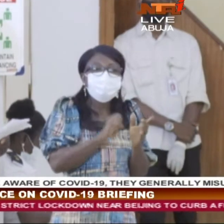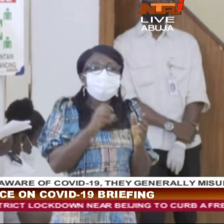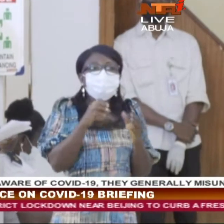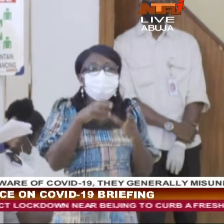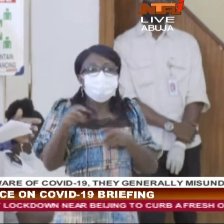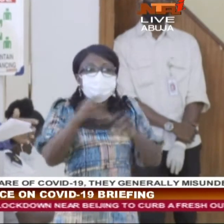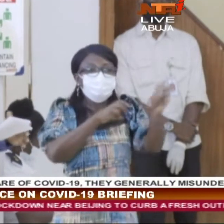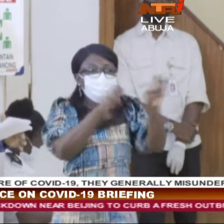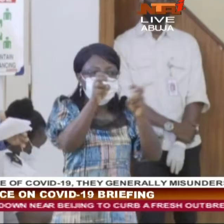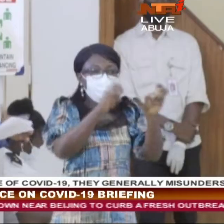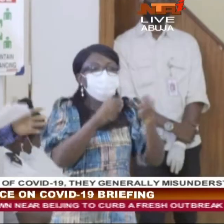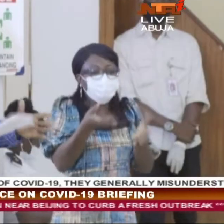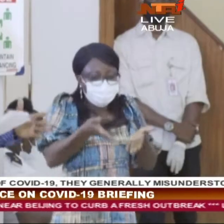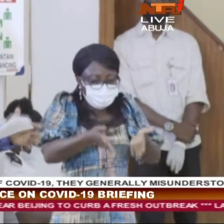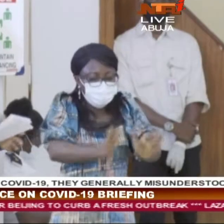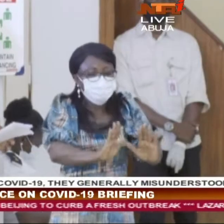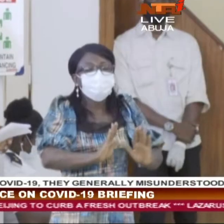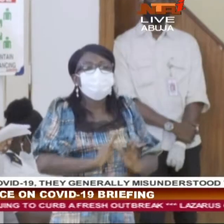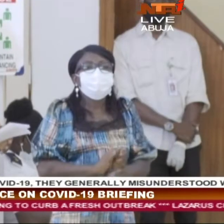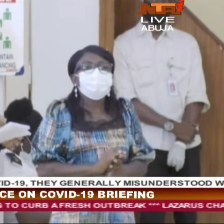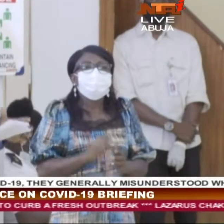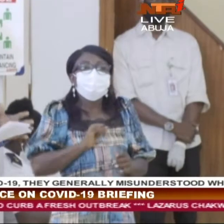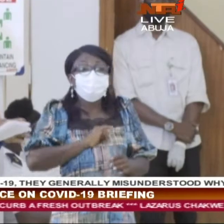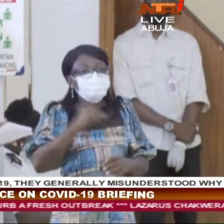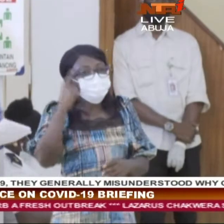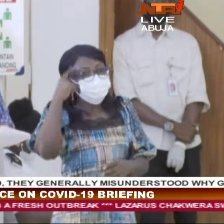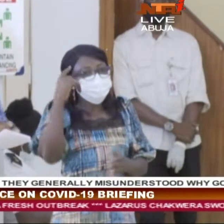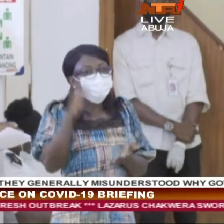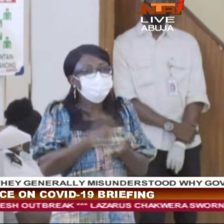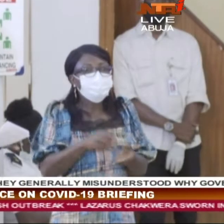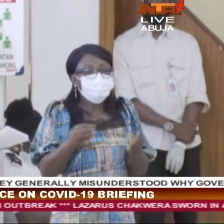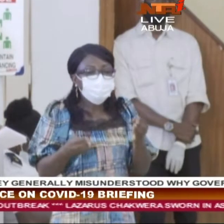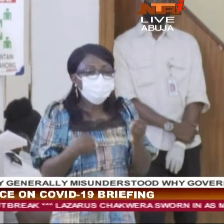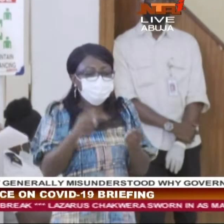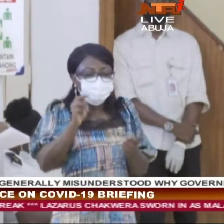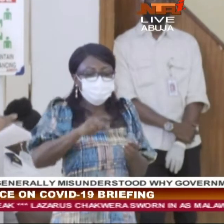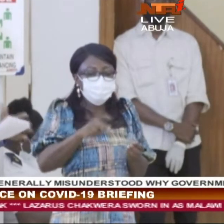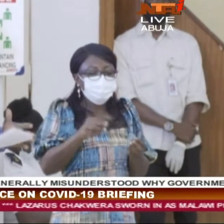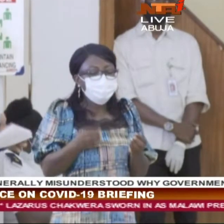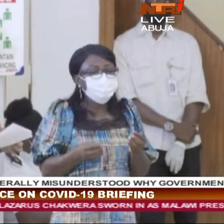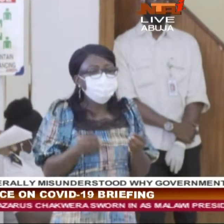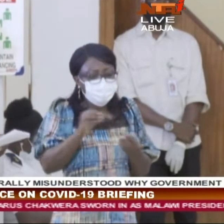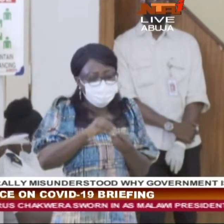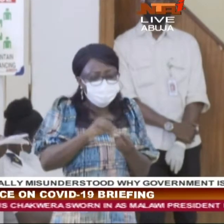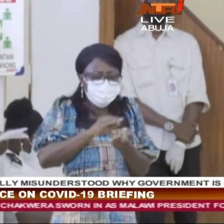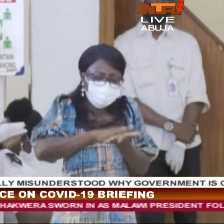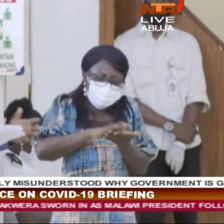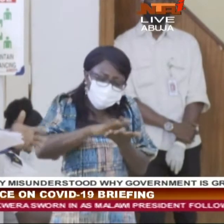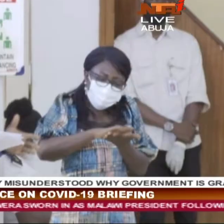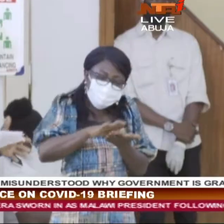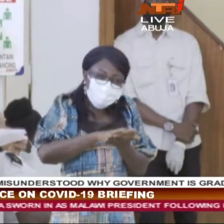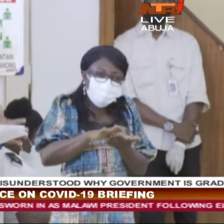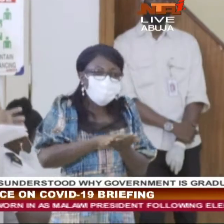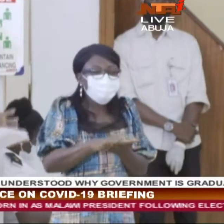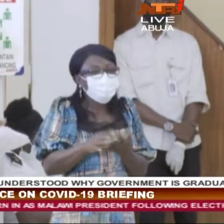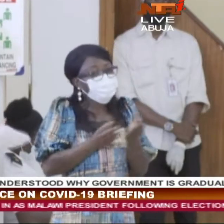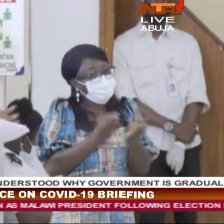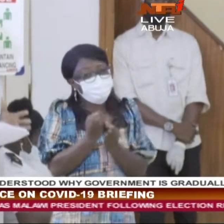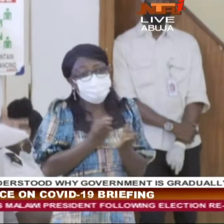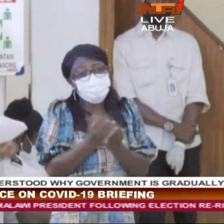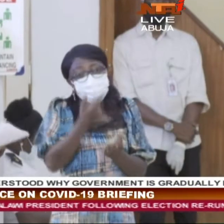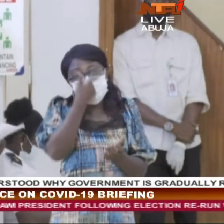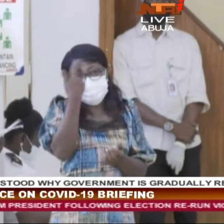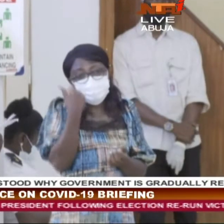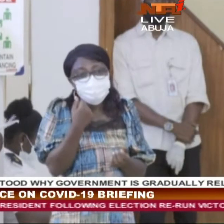outside curfew hours. I think there's need for further clarification on this, especially when a citizen is still